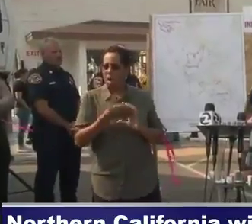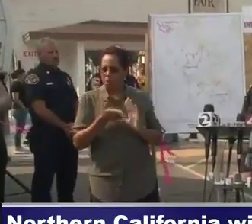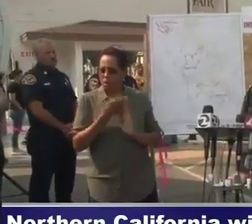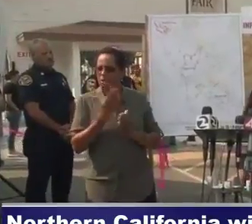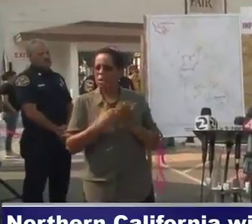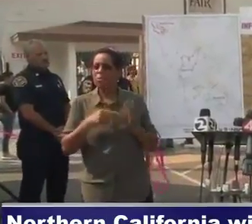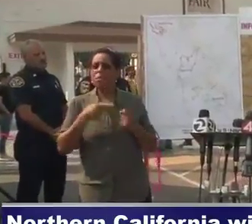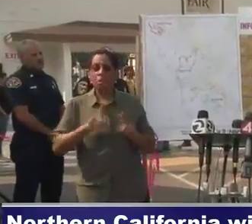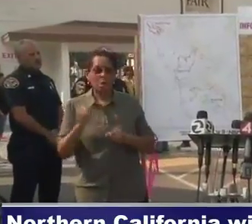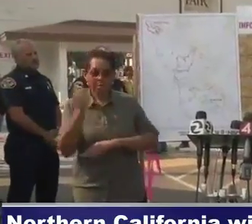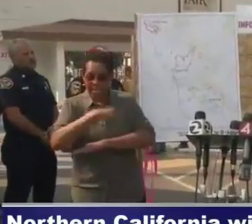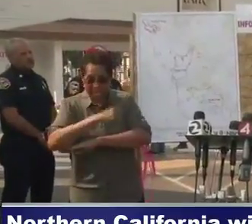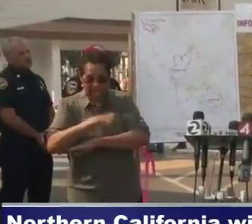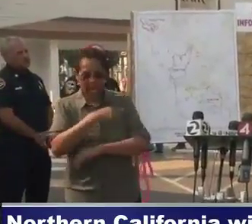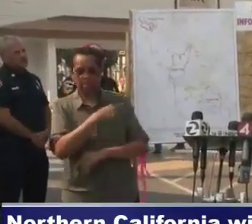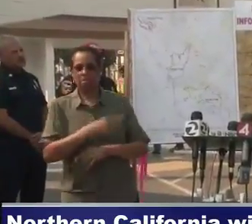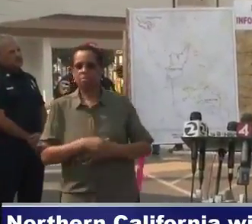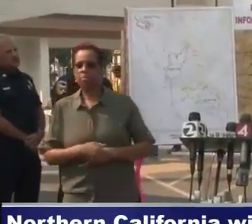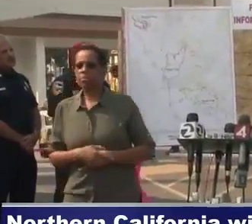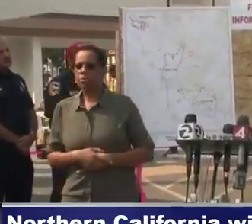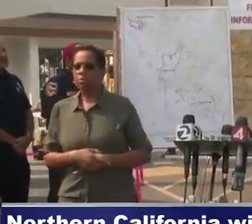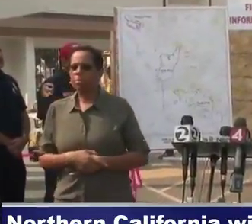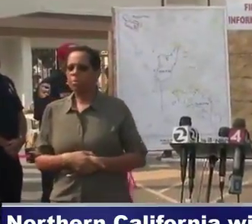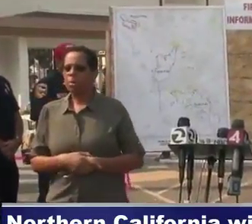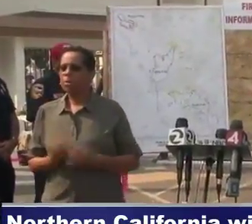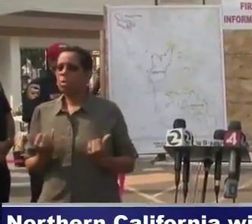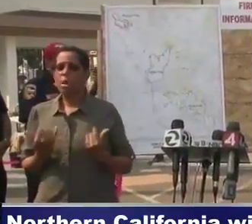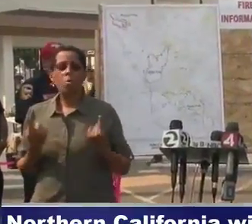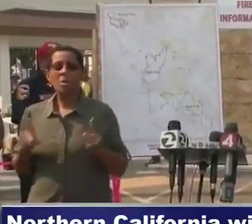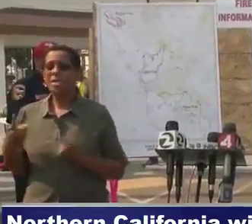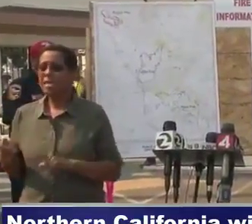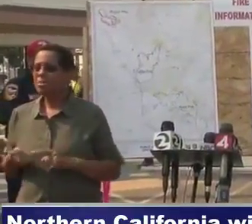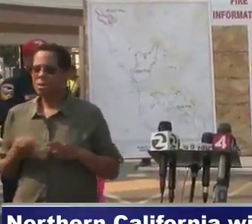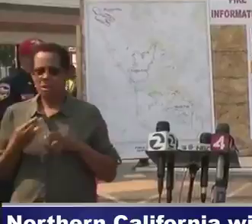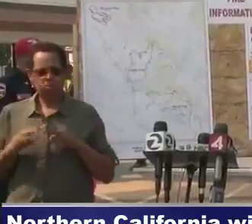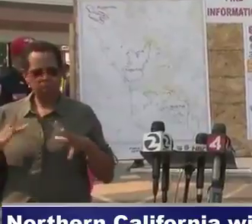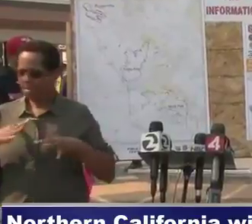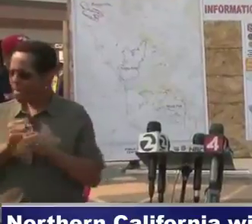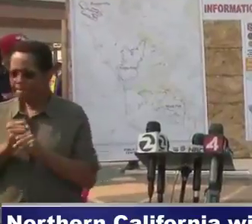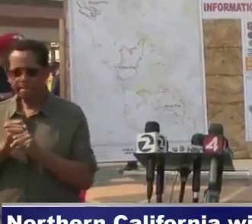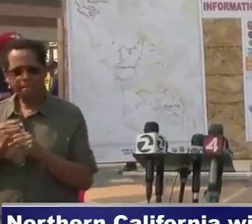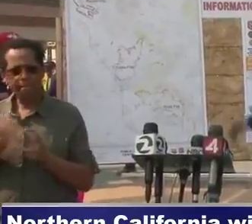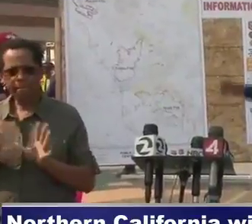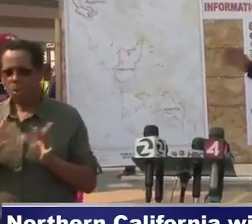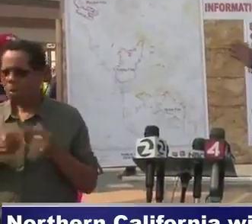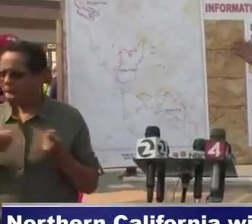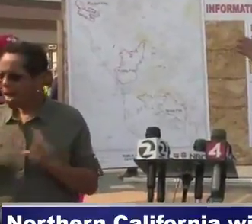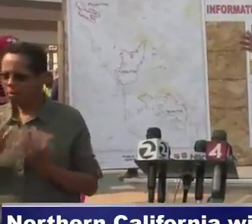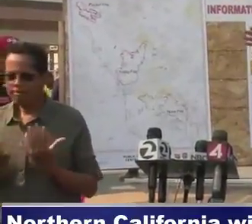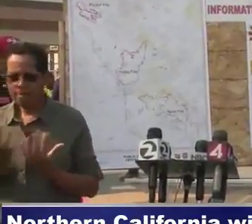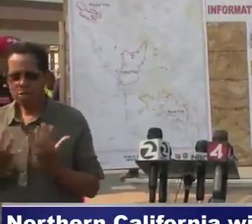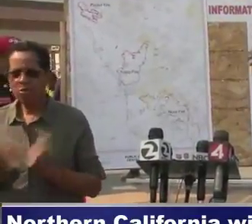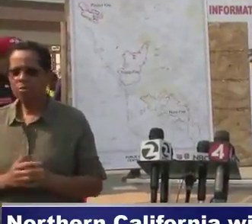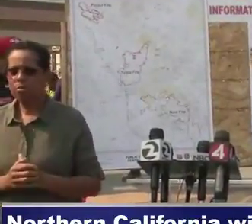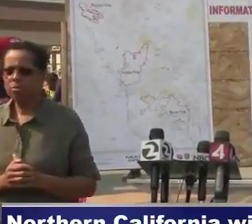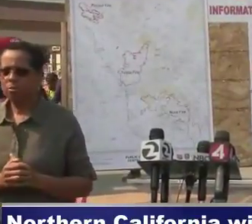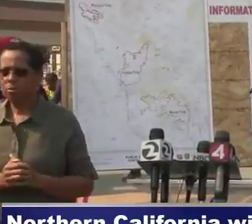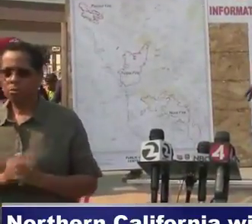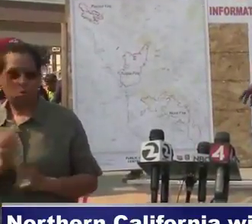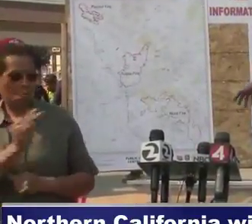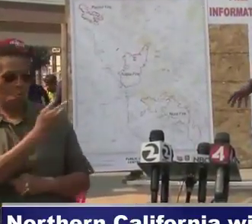daytime. What we've got going, I'll just give you a brief synopsis of our current events that's going on in the fire. We've got 3